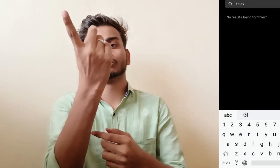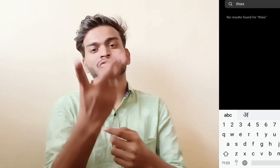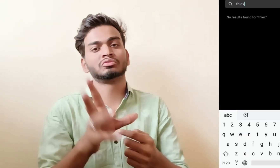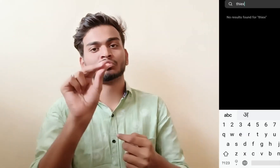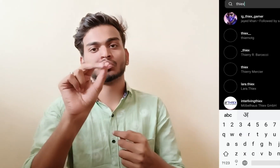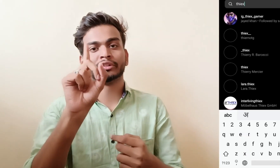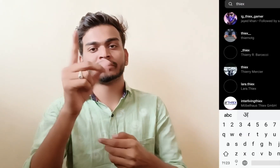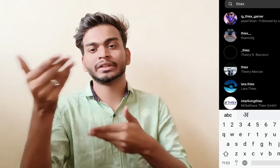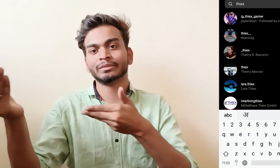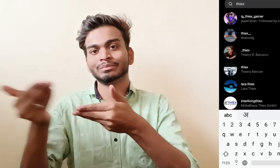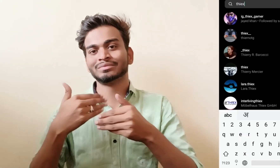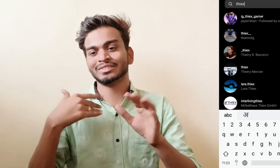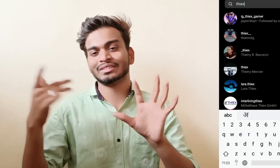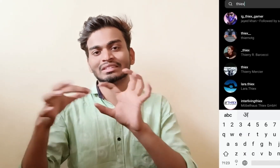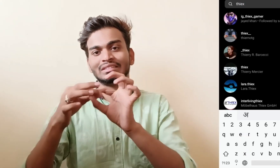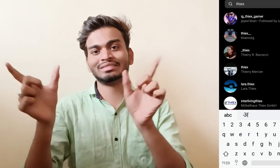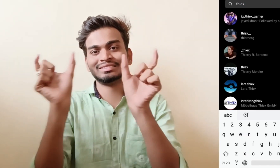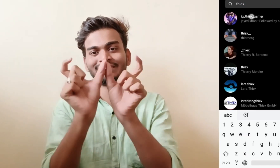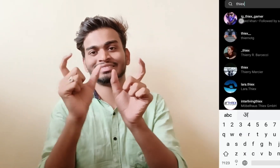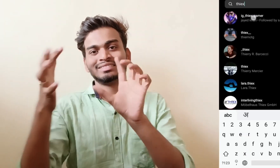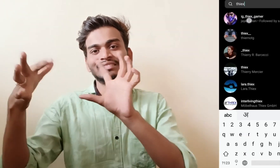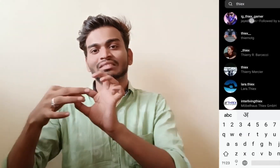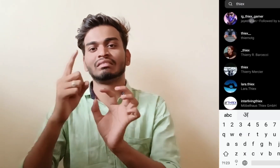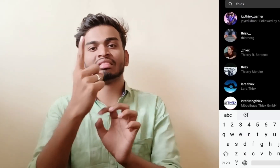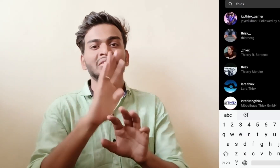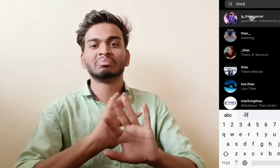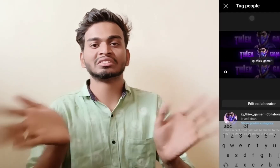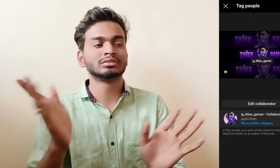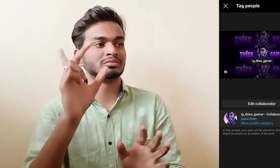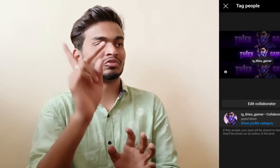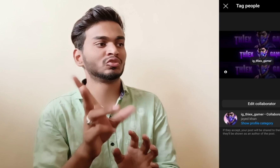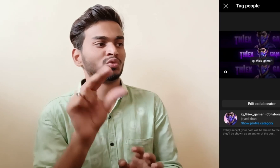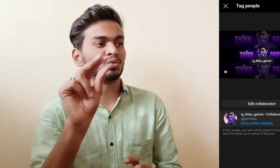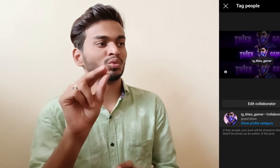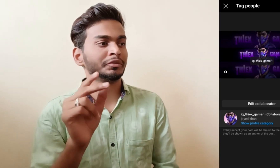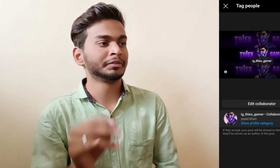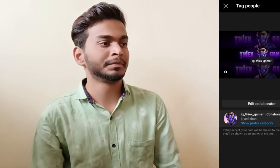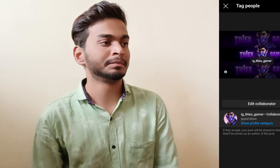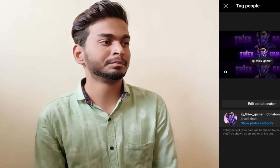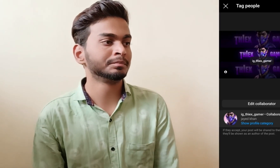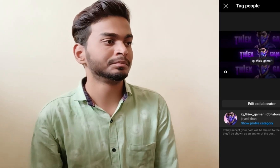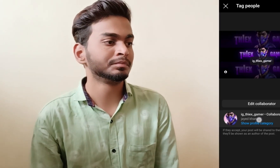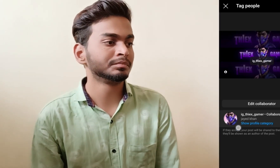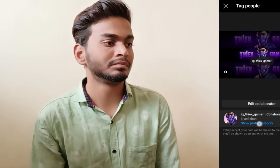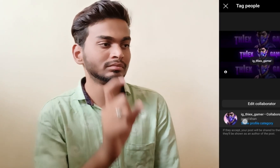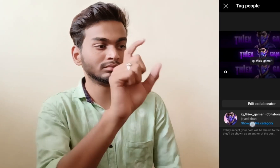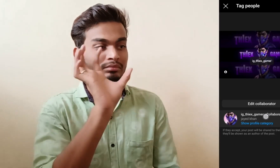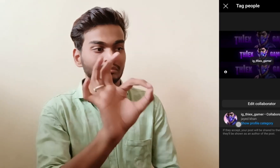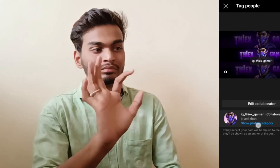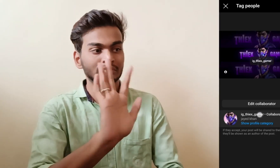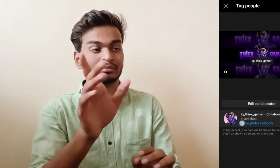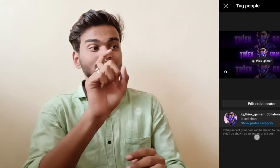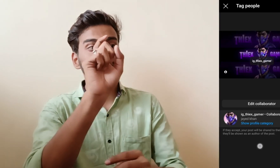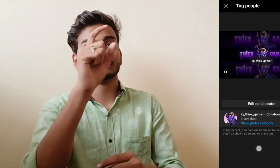click accept with your post, or your friend